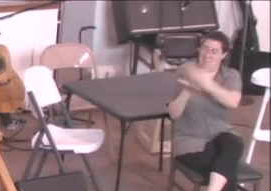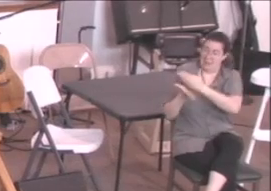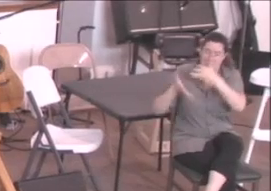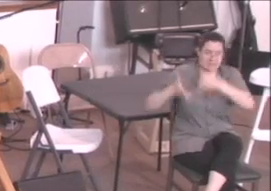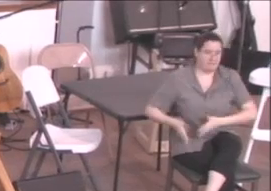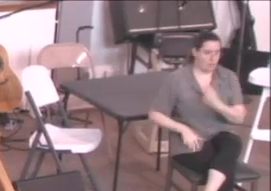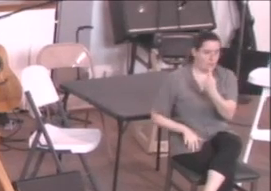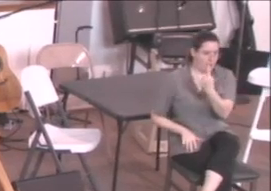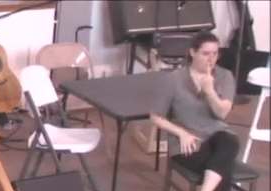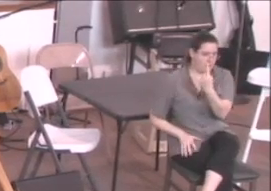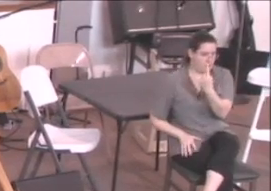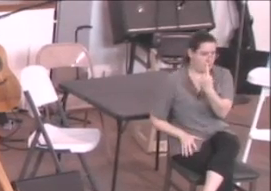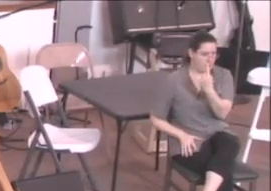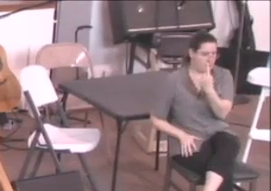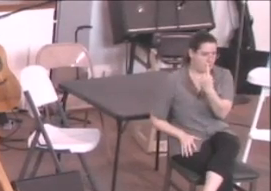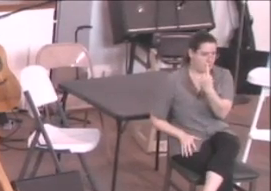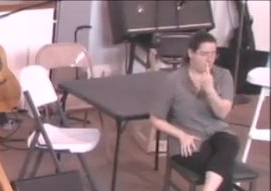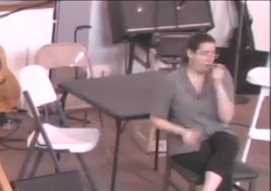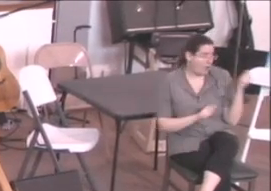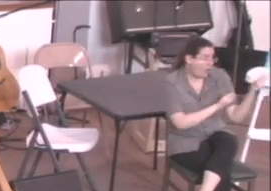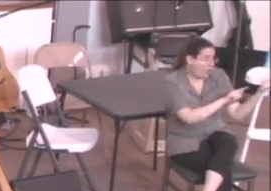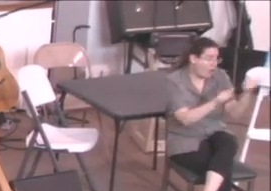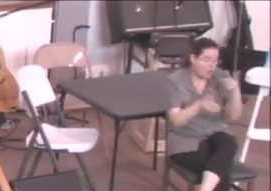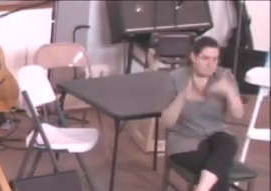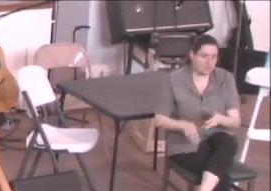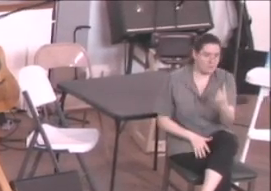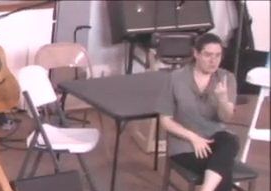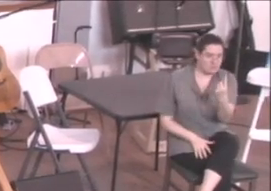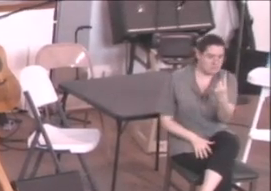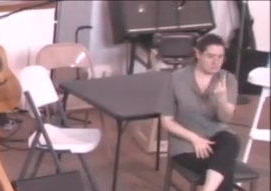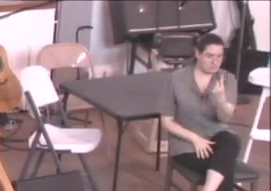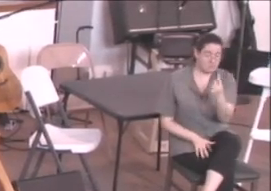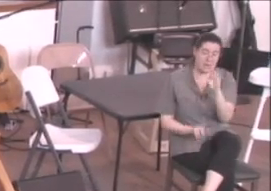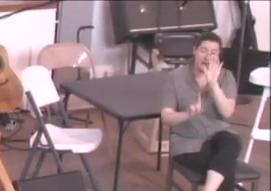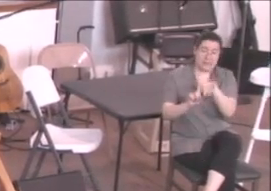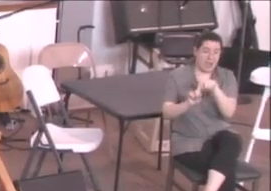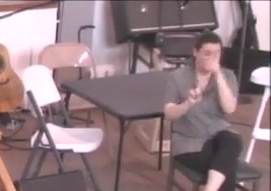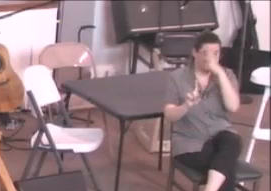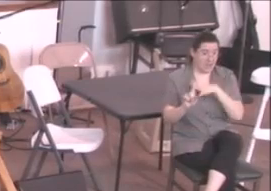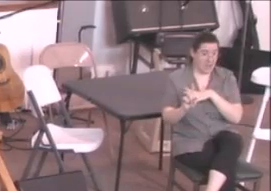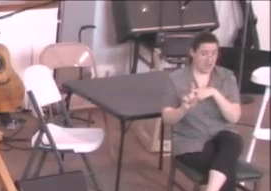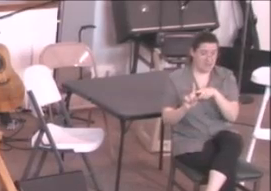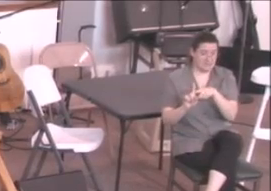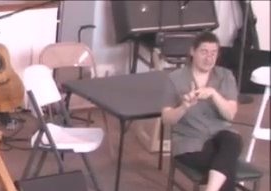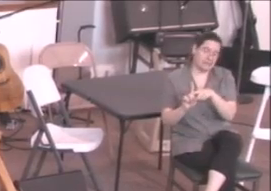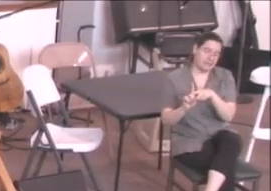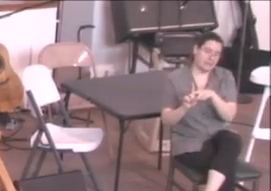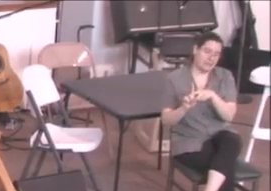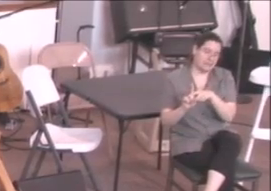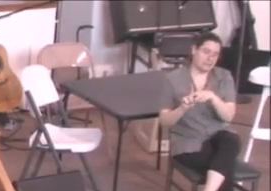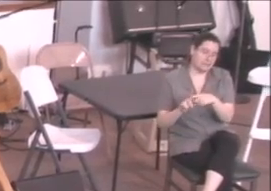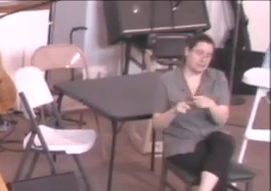of them except one. And then that dude happened to get electrocuted to death